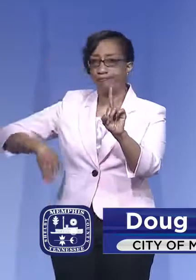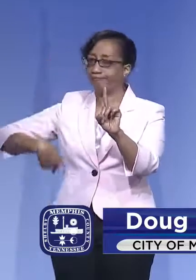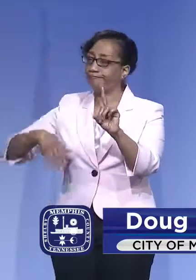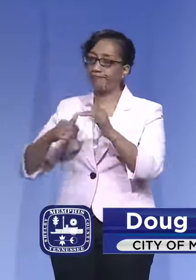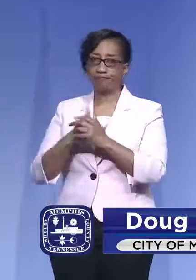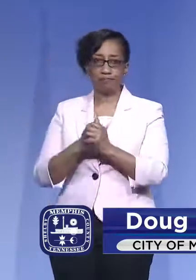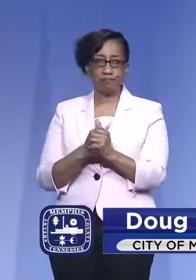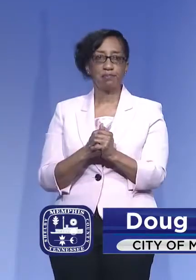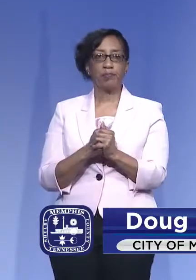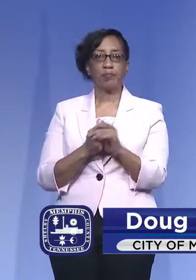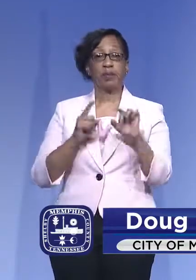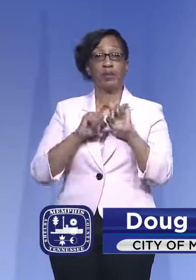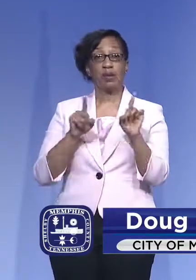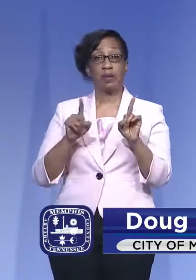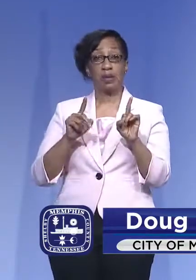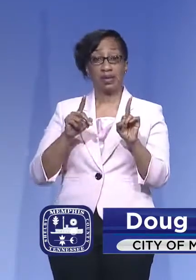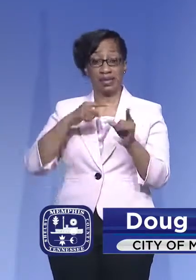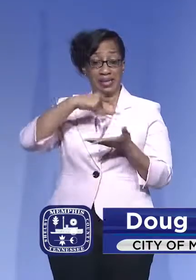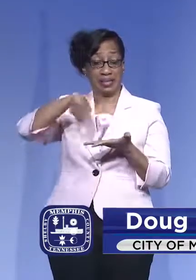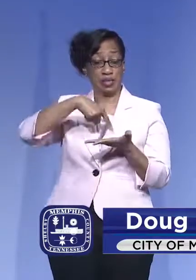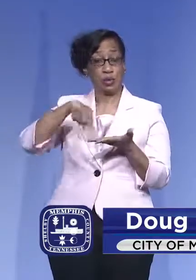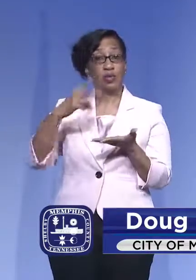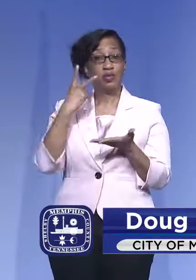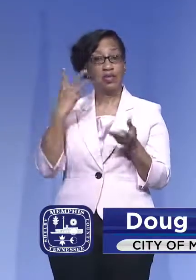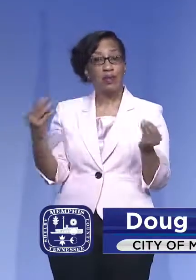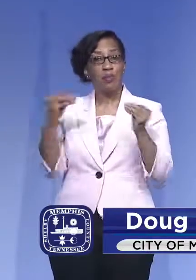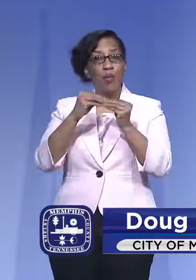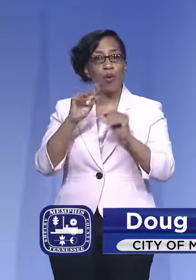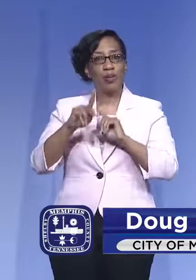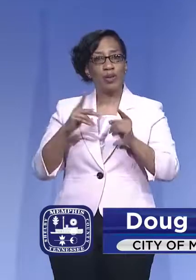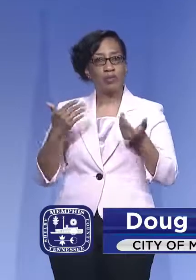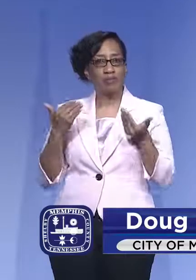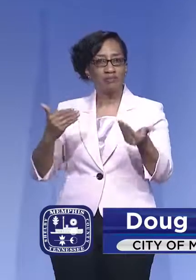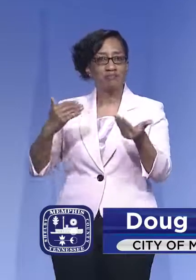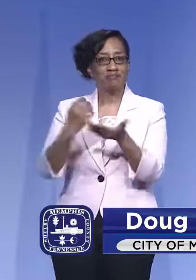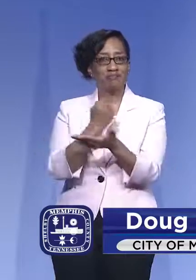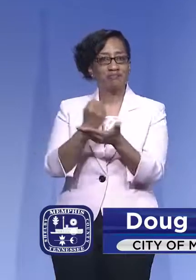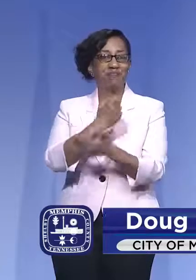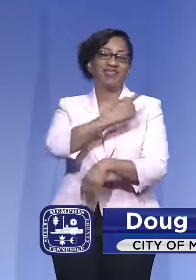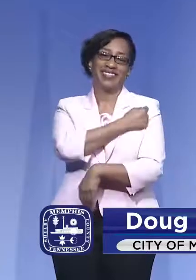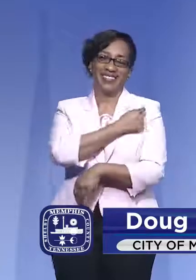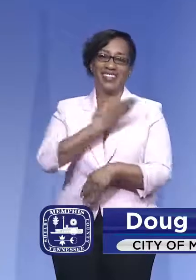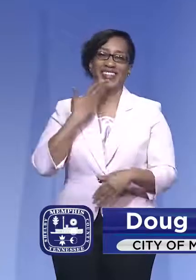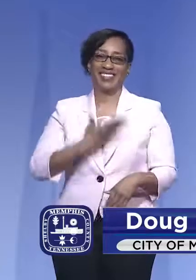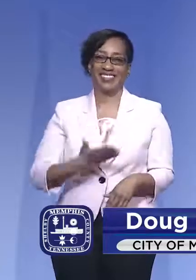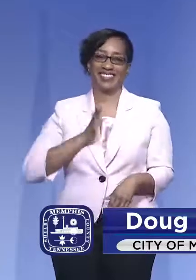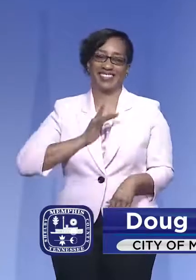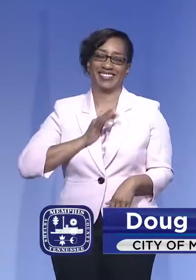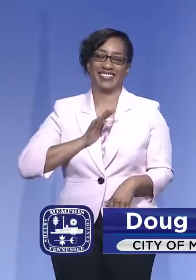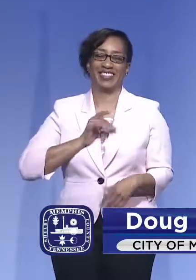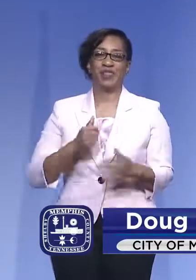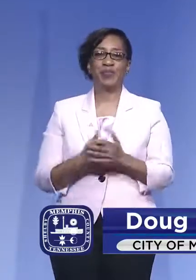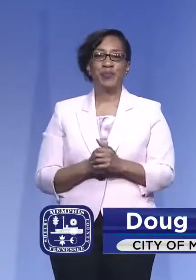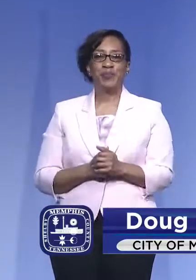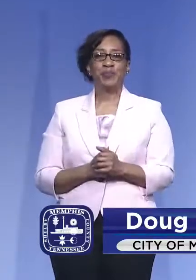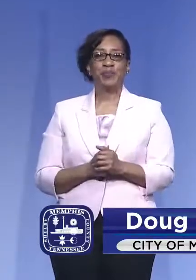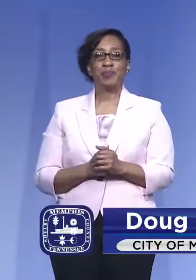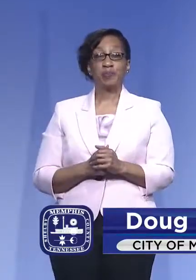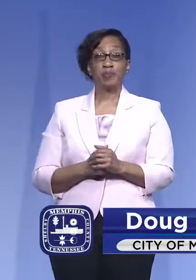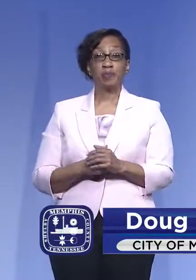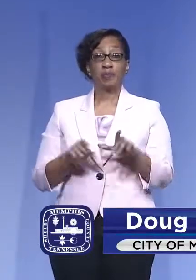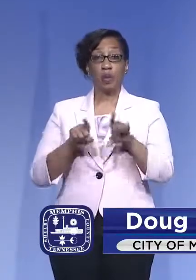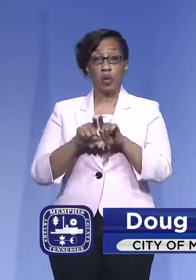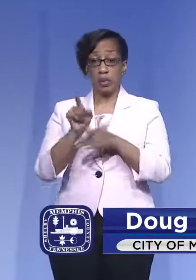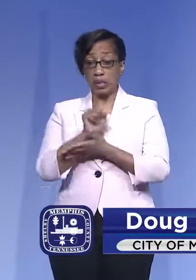But we have seen a bit of an uptick this week in people taking advantage of the vaccines, and that is good news. Talking a little bit about